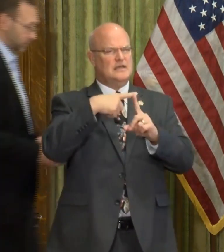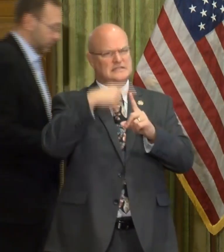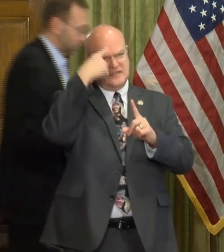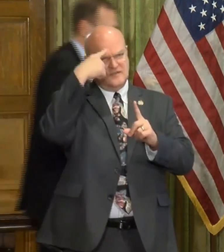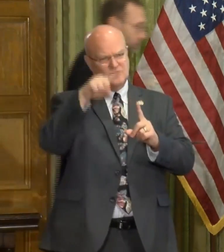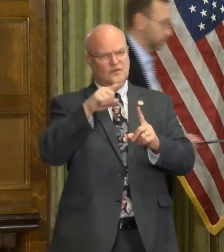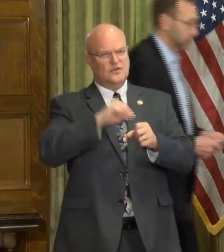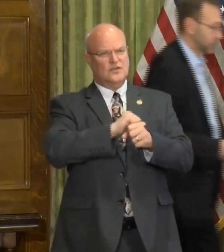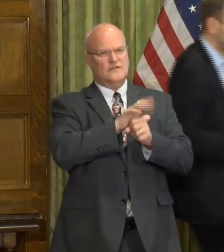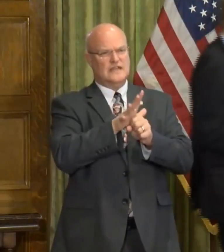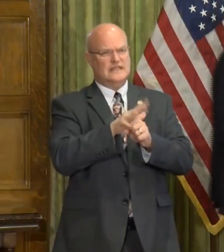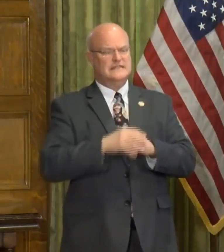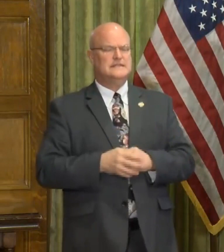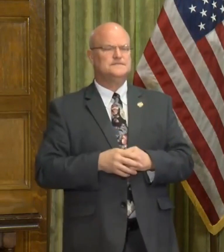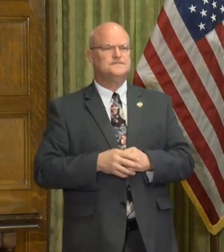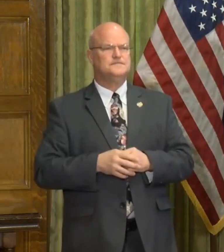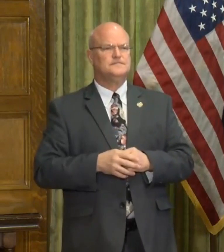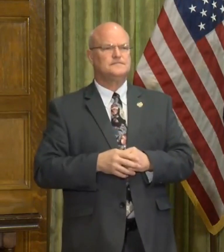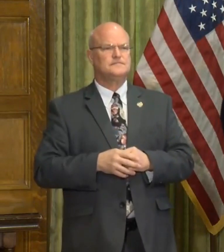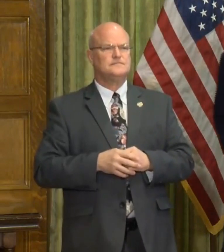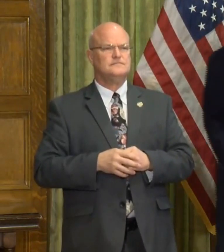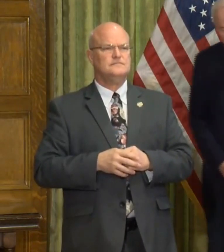tested positive for COVID?